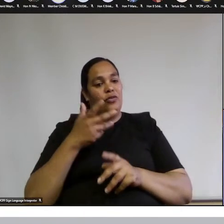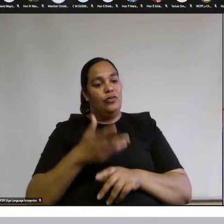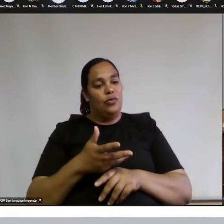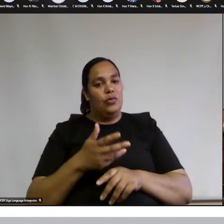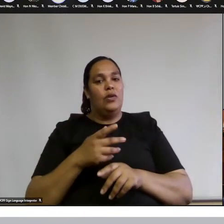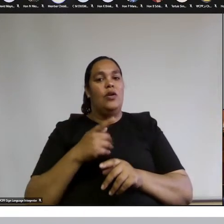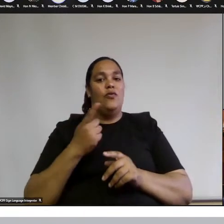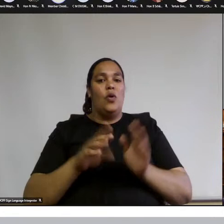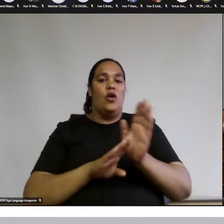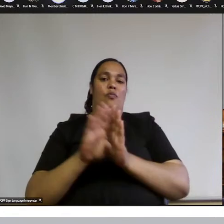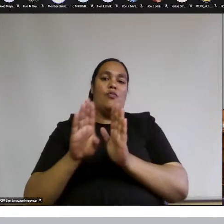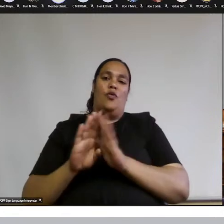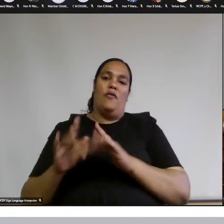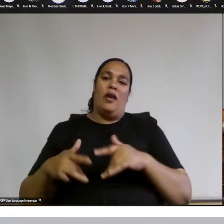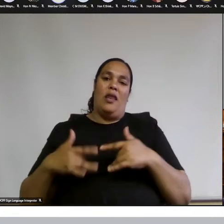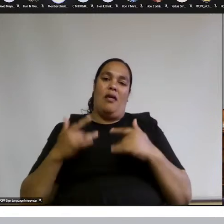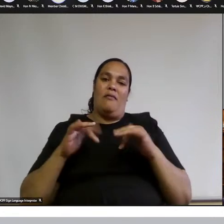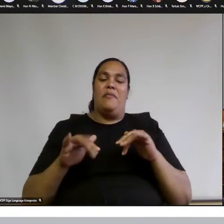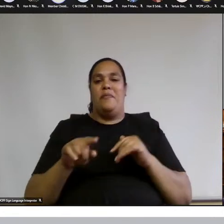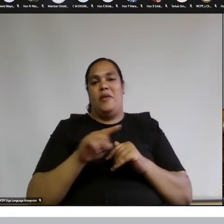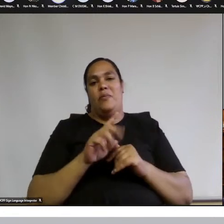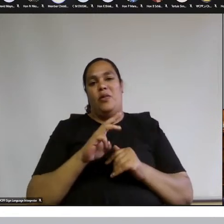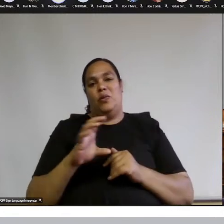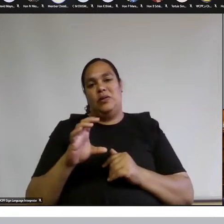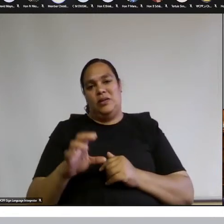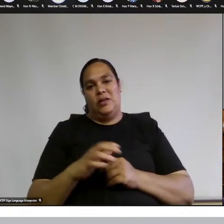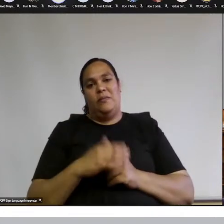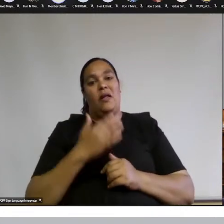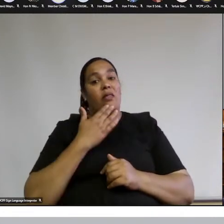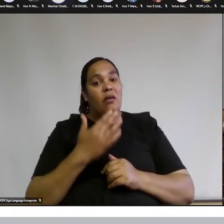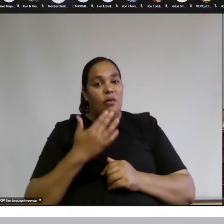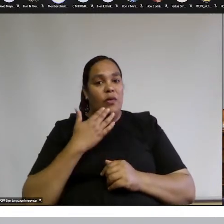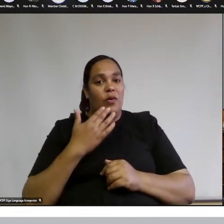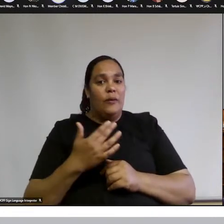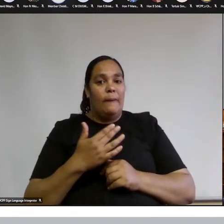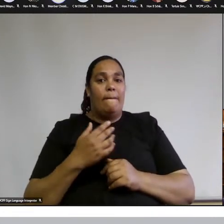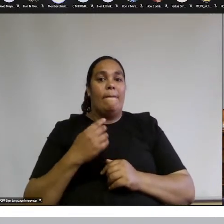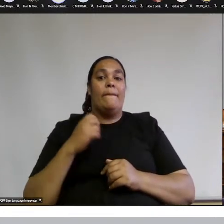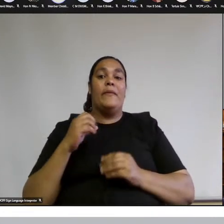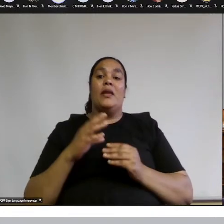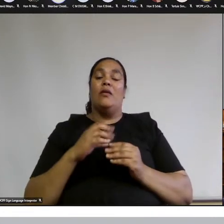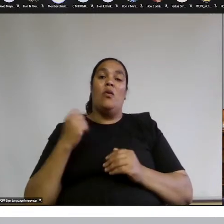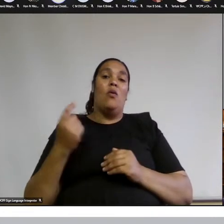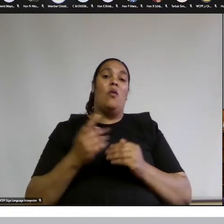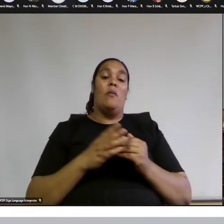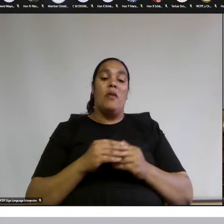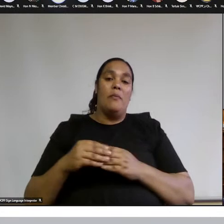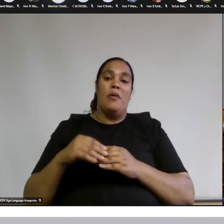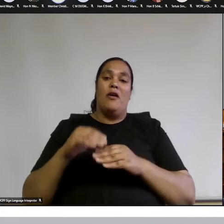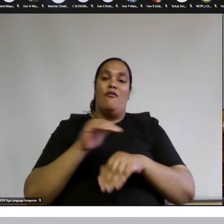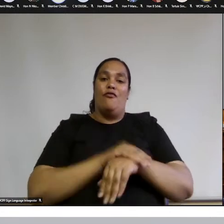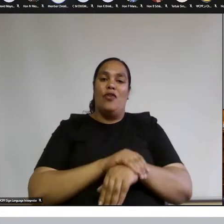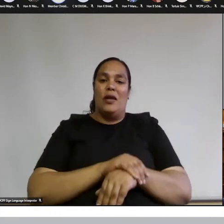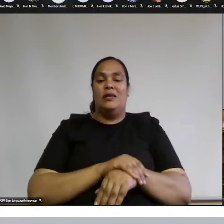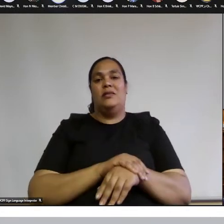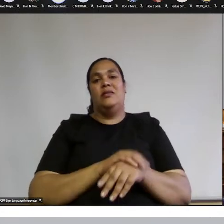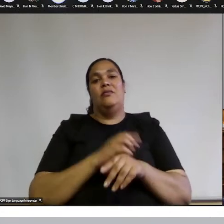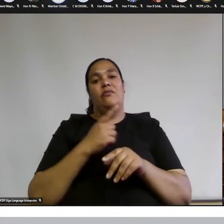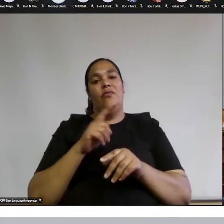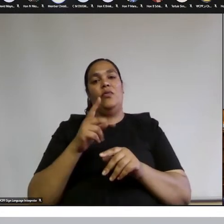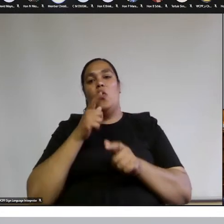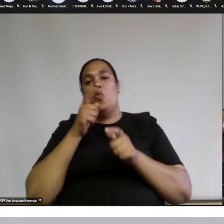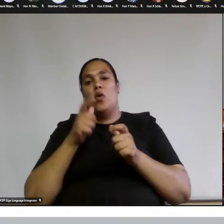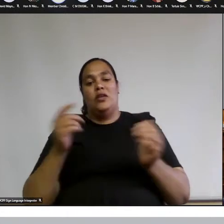to improve the lives of the people of the Western Cape. Thank you to all the members and friends for words